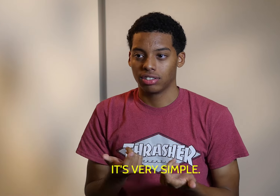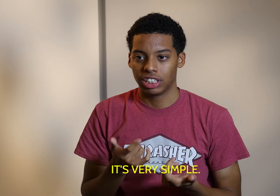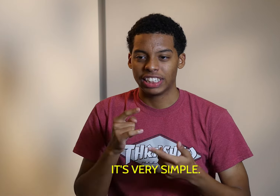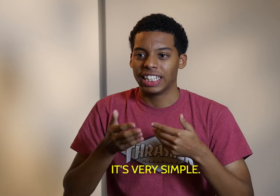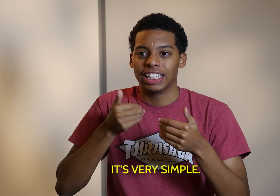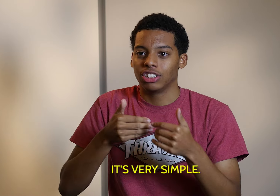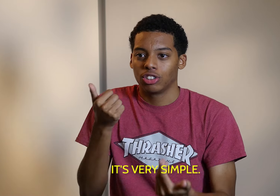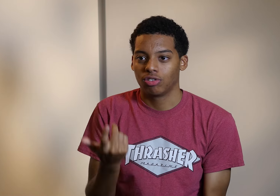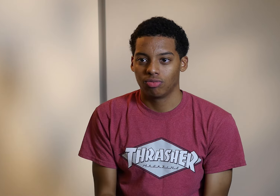very simple.